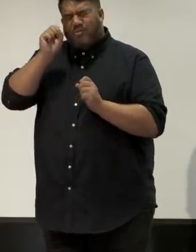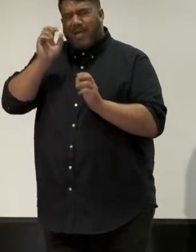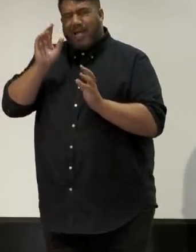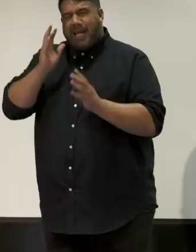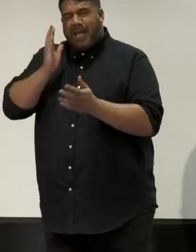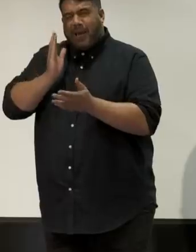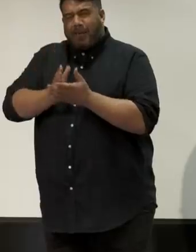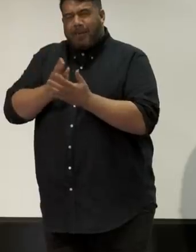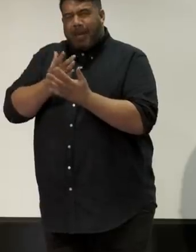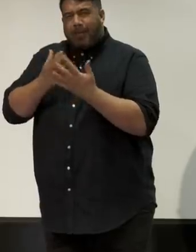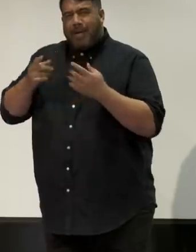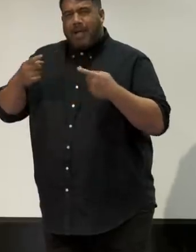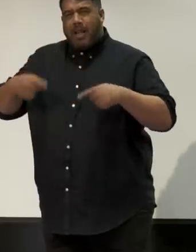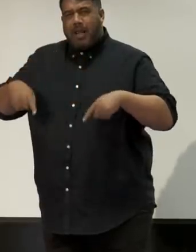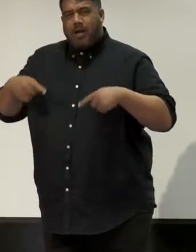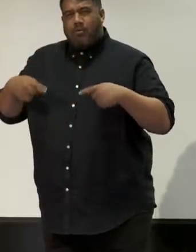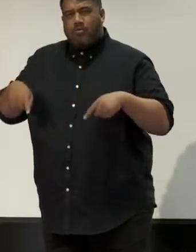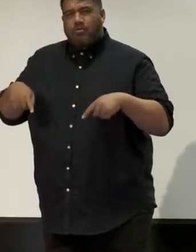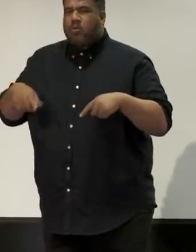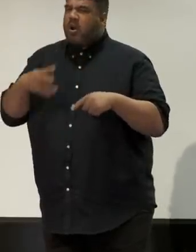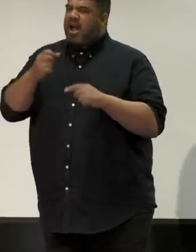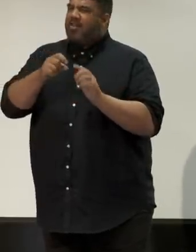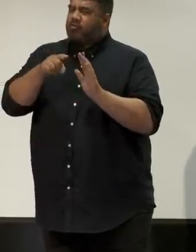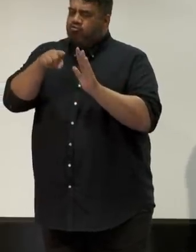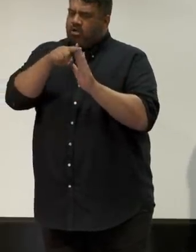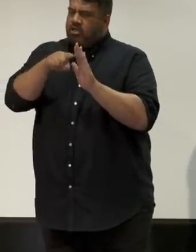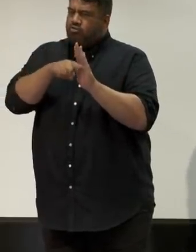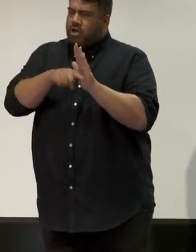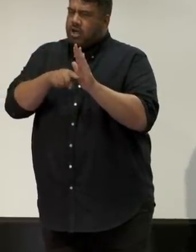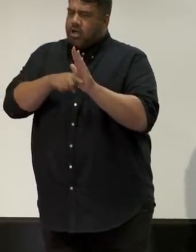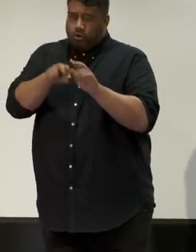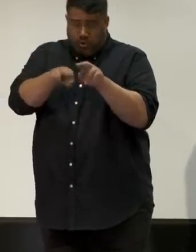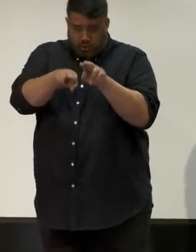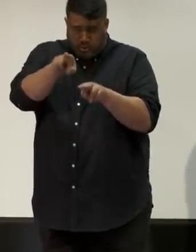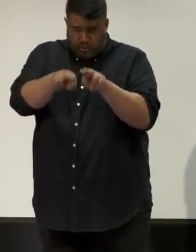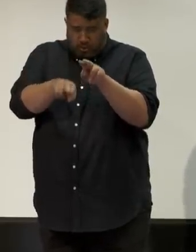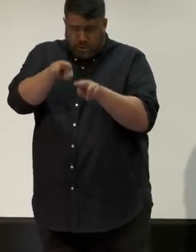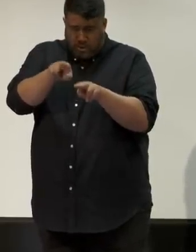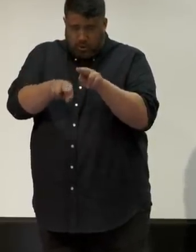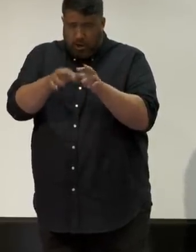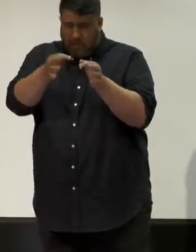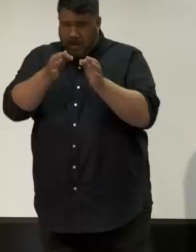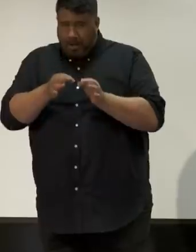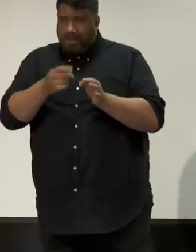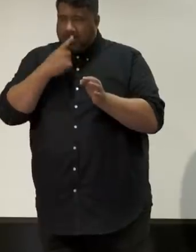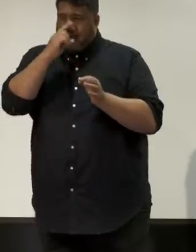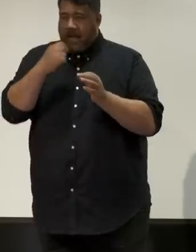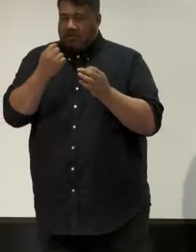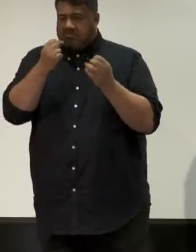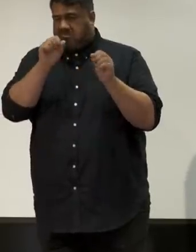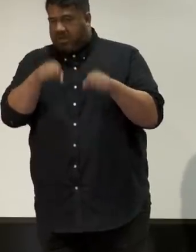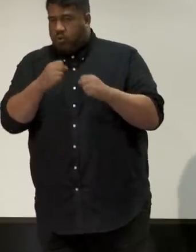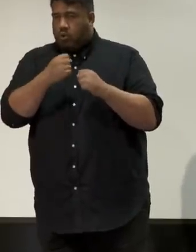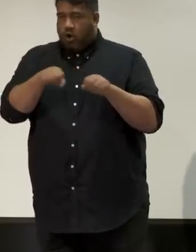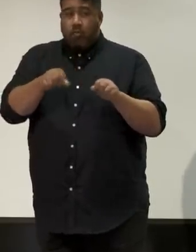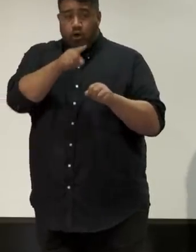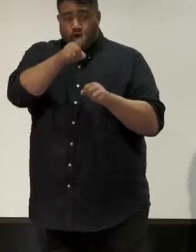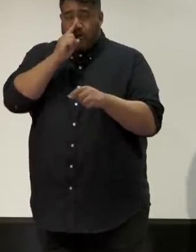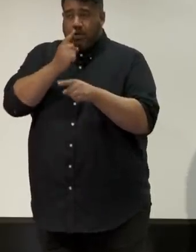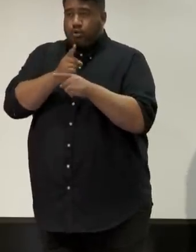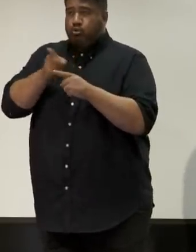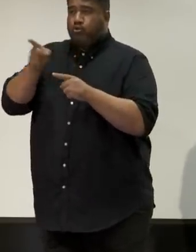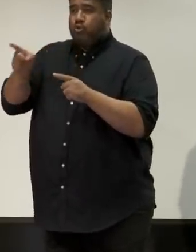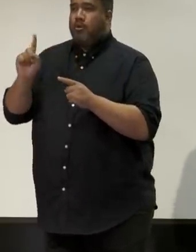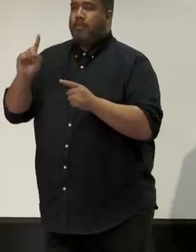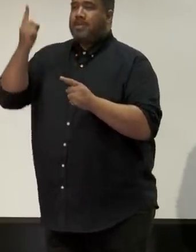it's a handful of set of criteria that is used for those cases. But Minister Twyford can speak to you in